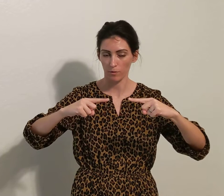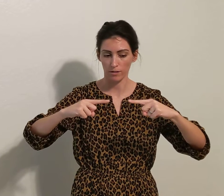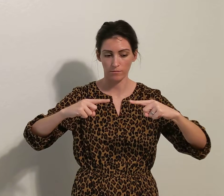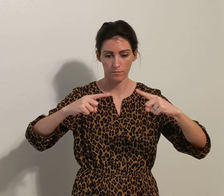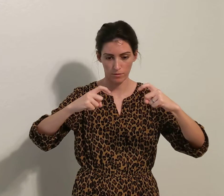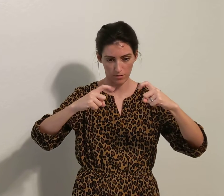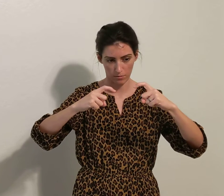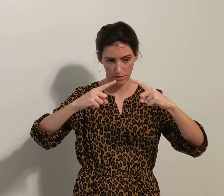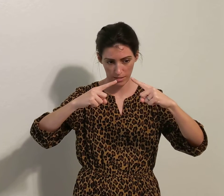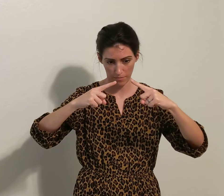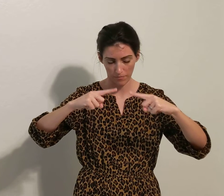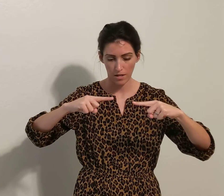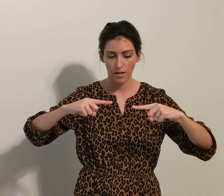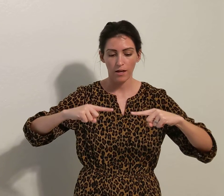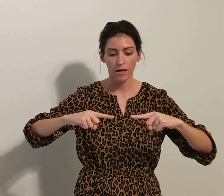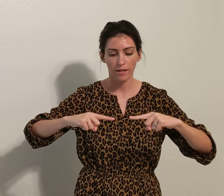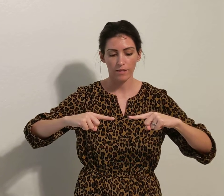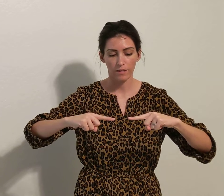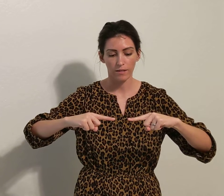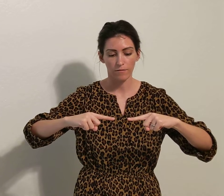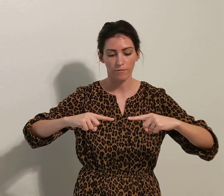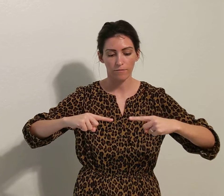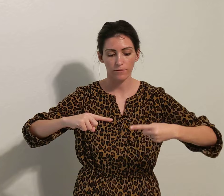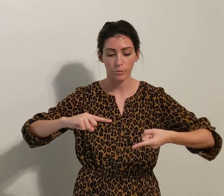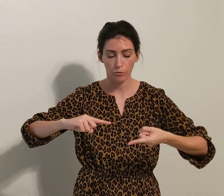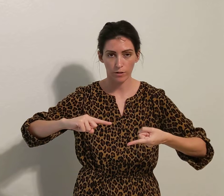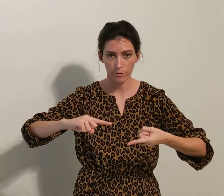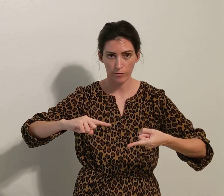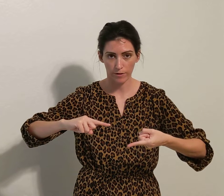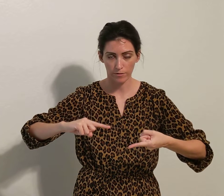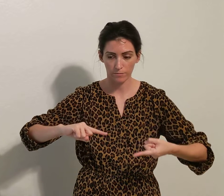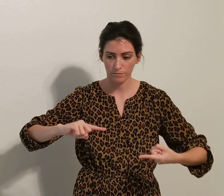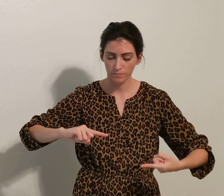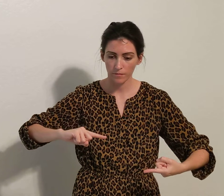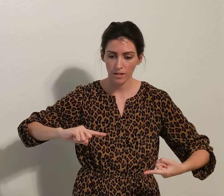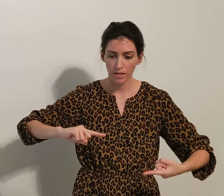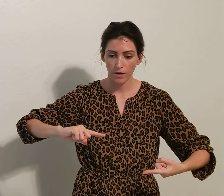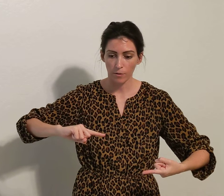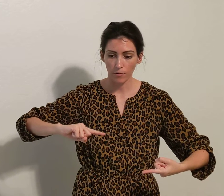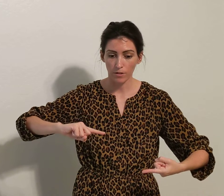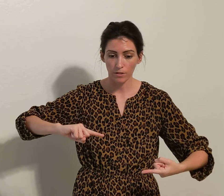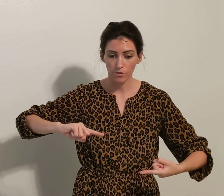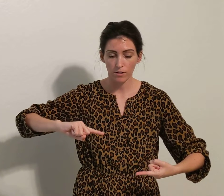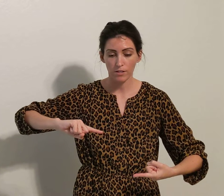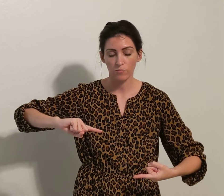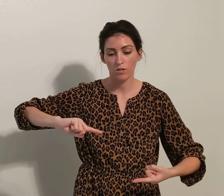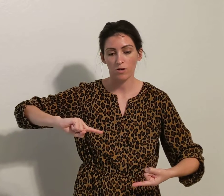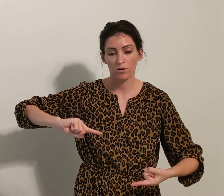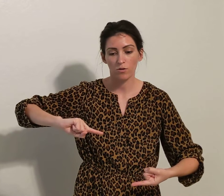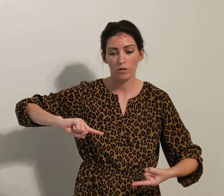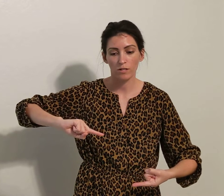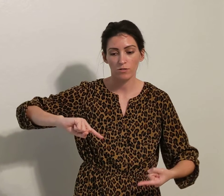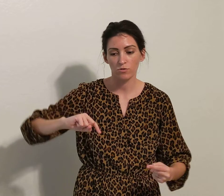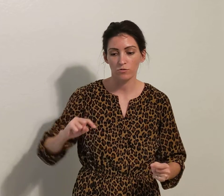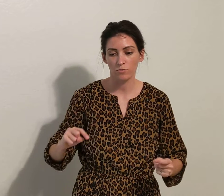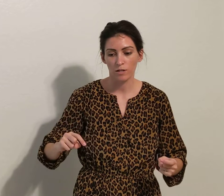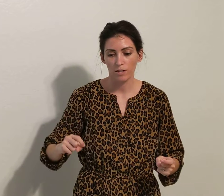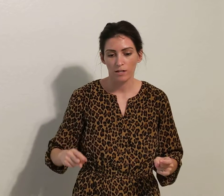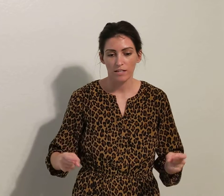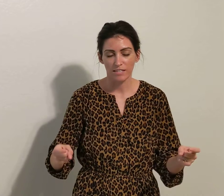one, start them the same, and then flip one of them around. And what we're going to do is we are going to, it's like